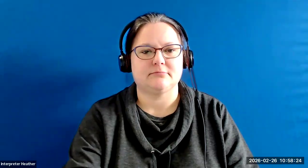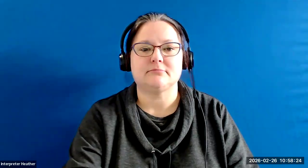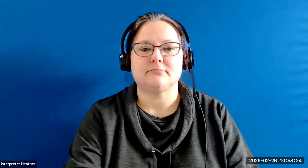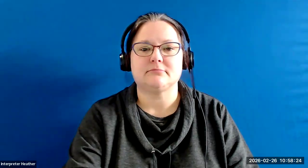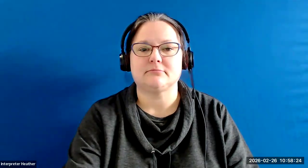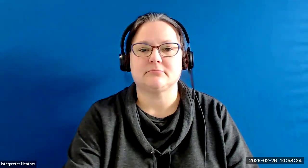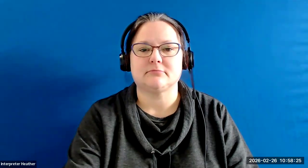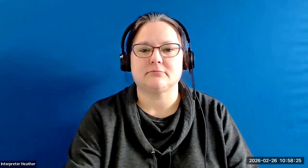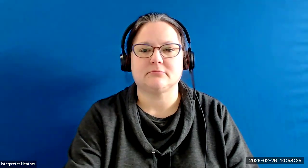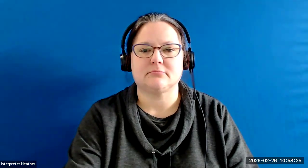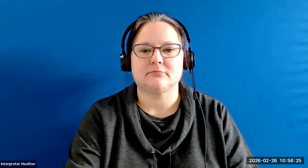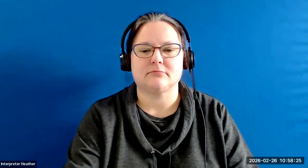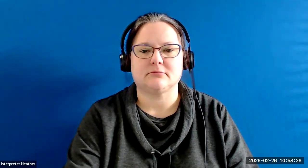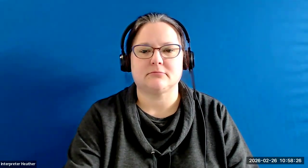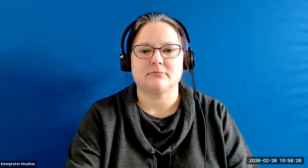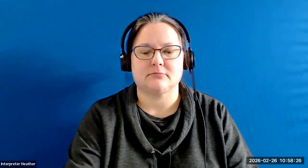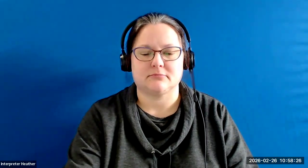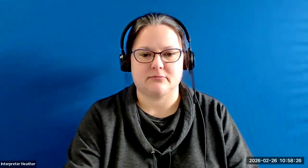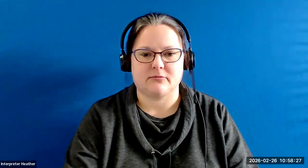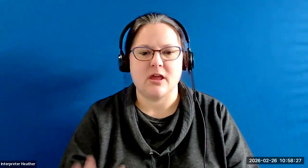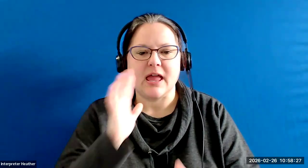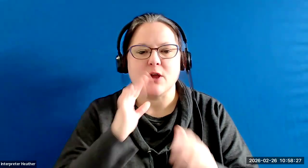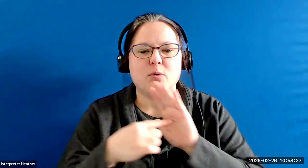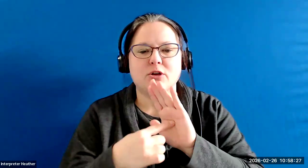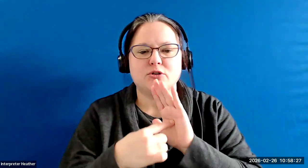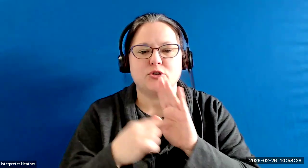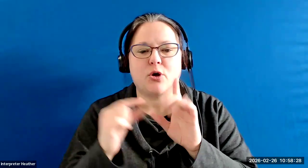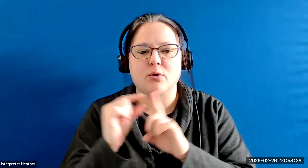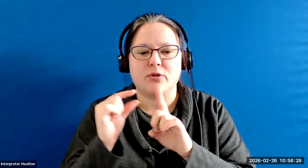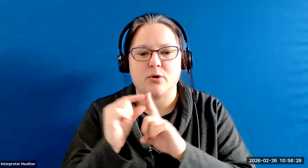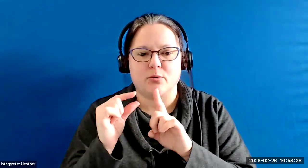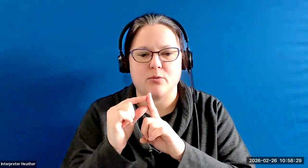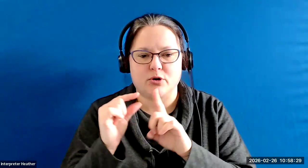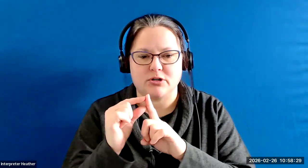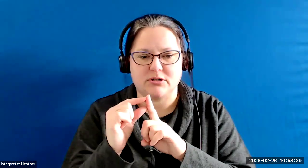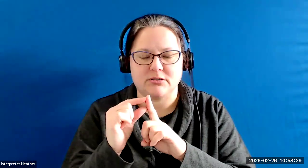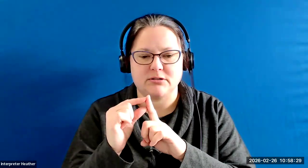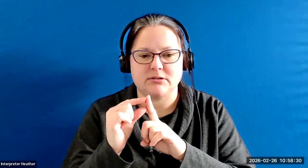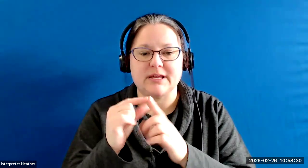screen's going to show the words Amen, Andrew Day,